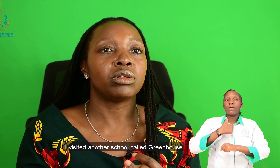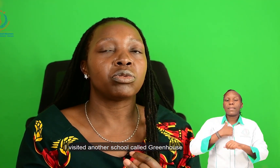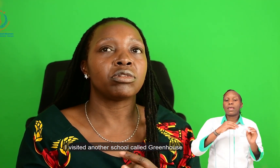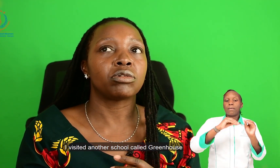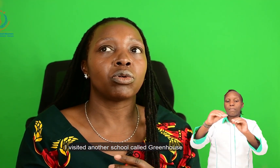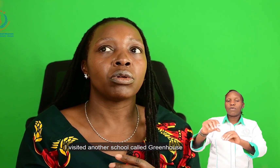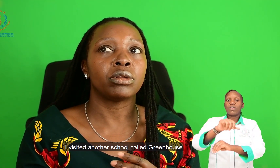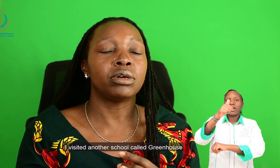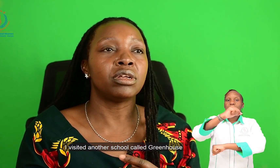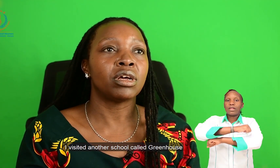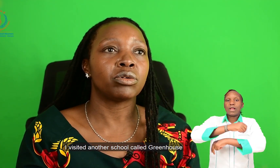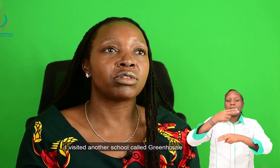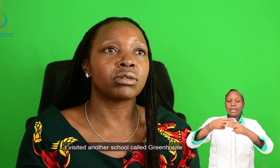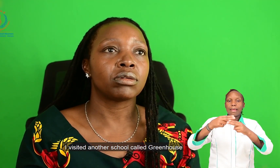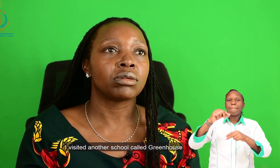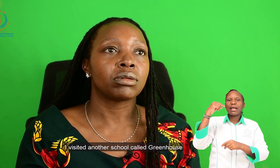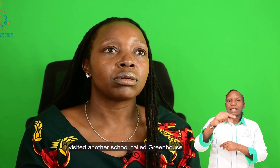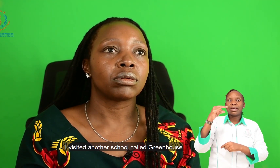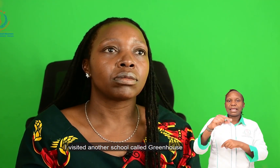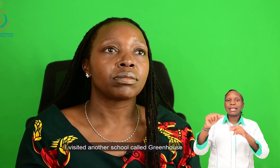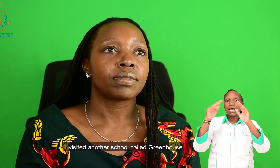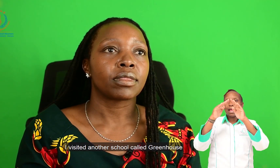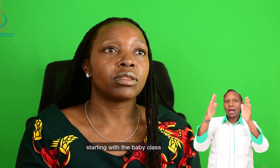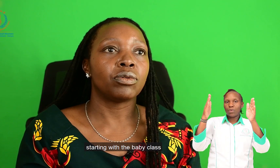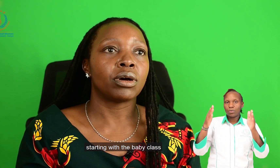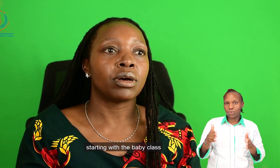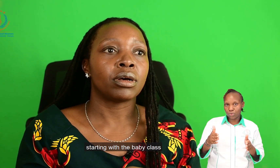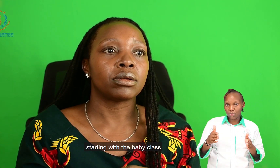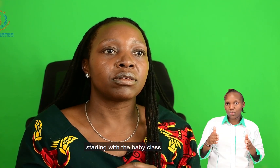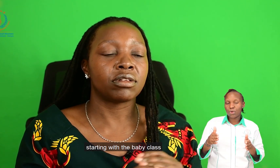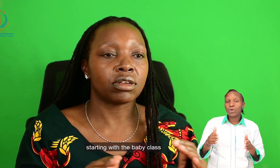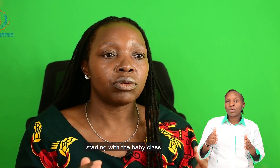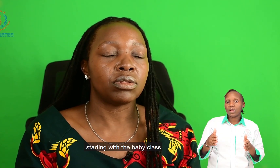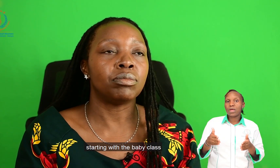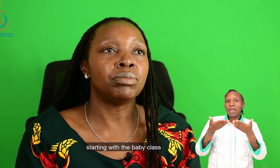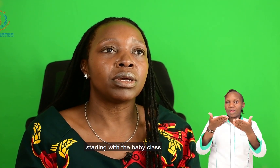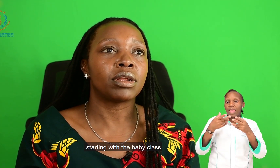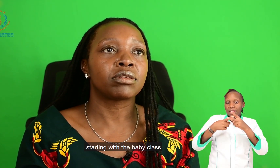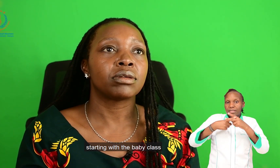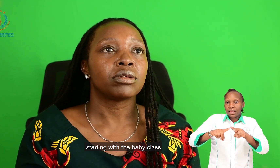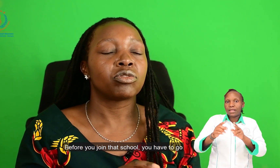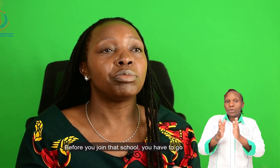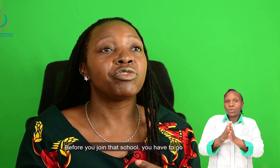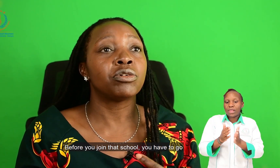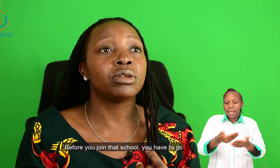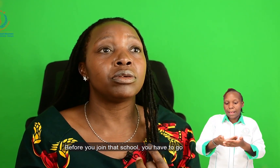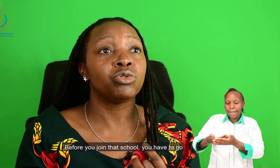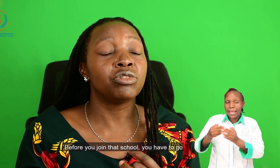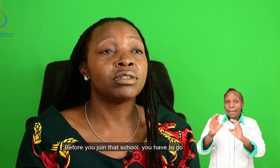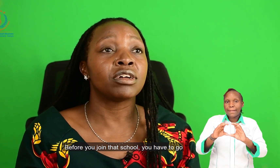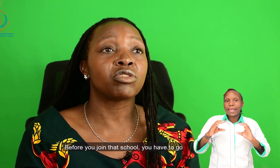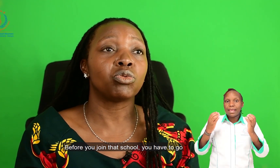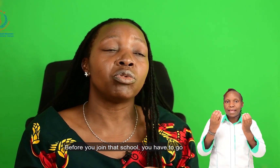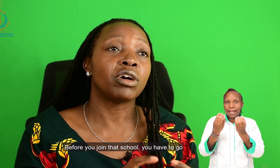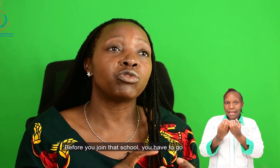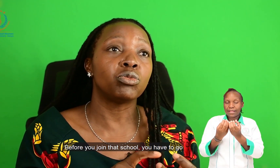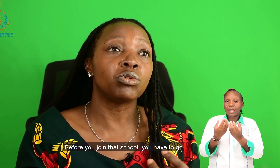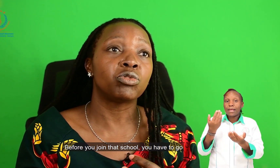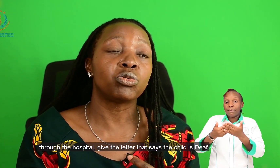was called the Greenhouse. They were starting with the baby class. So before you join that school, you have to go through